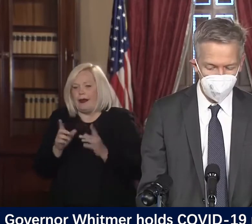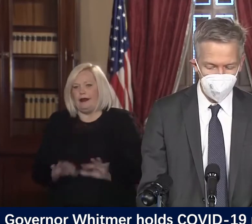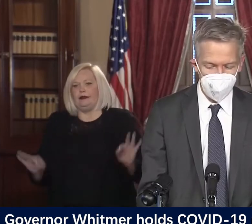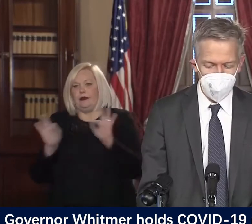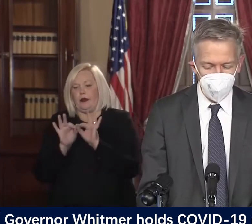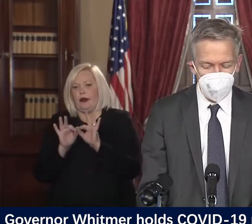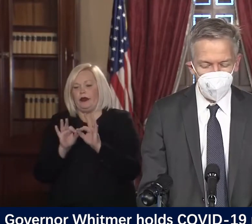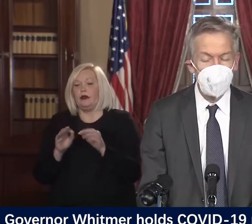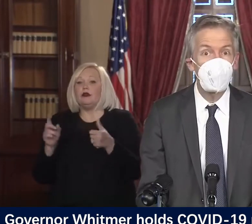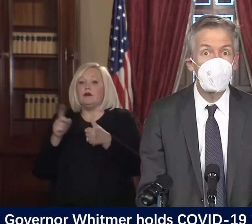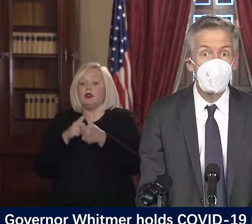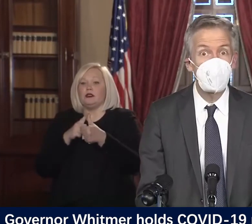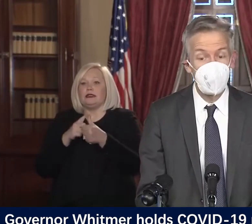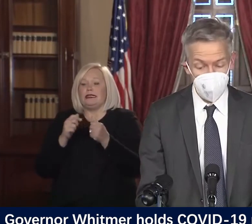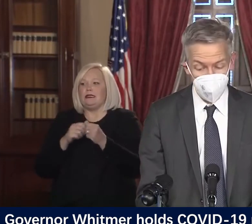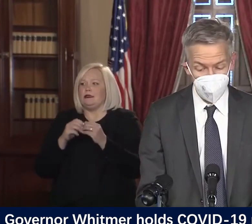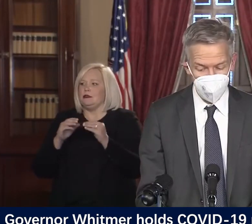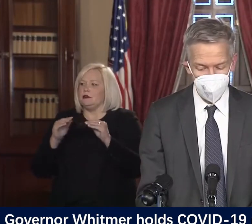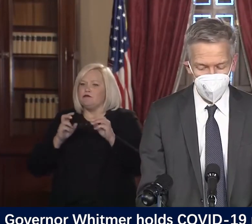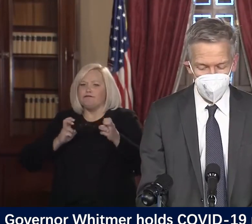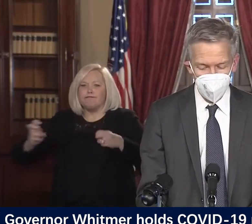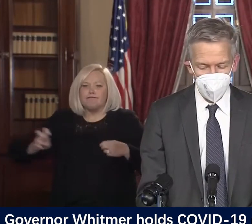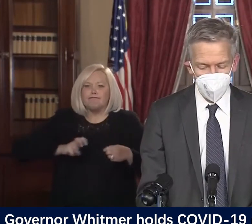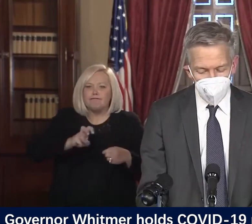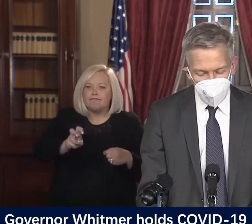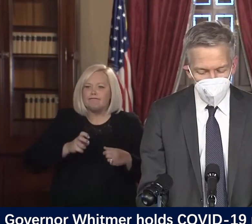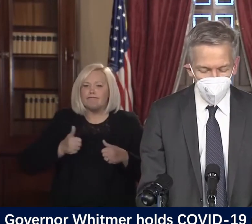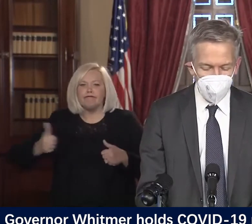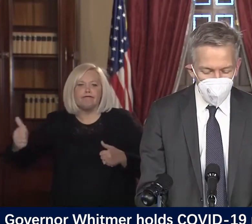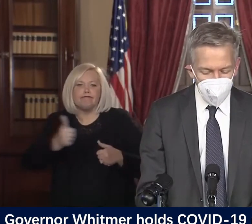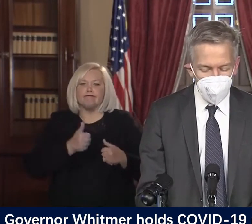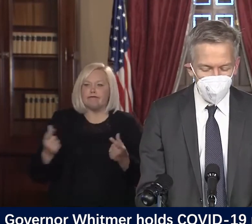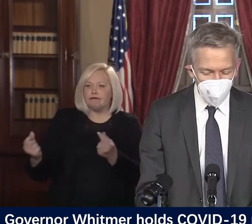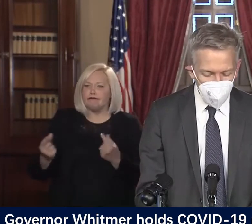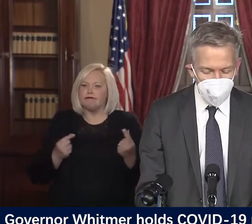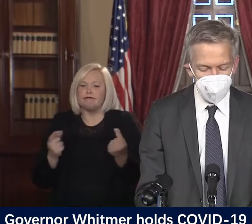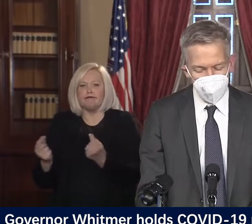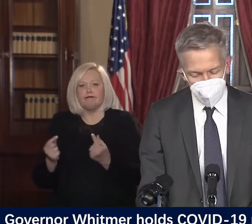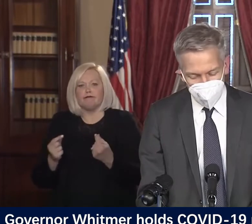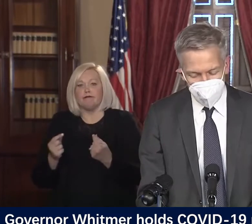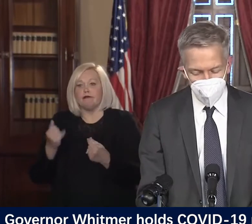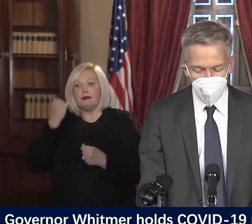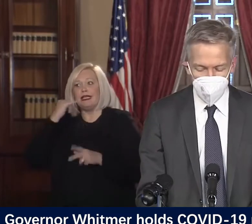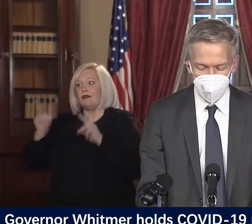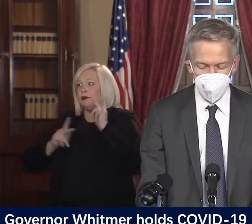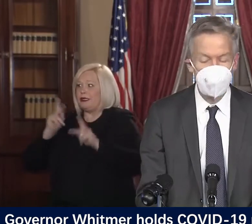mobility. How much are people moving around? The less people are in motion across